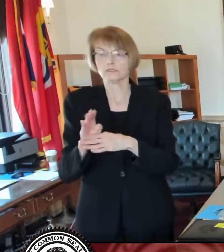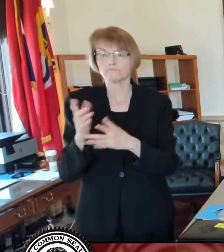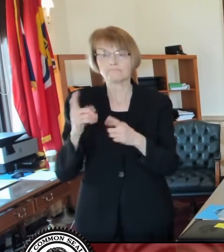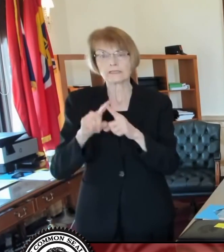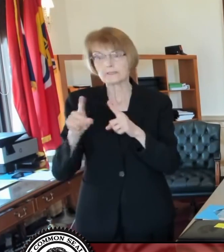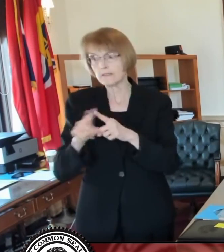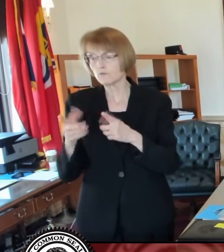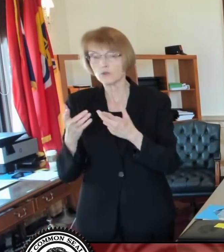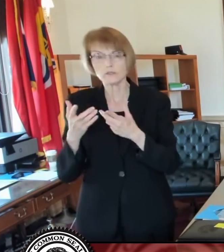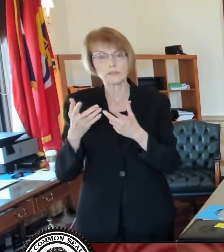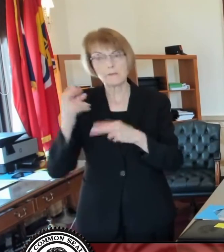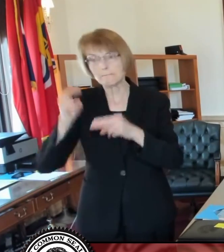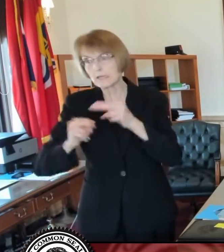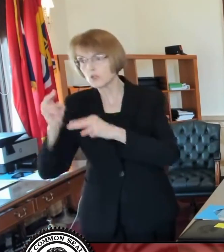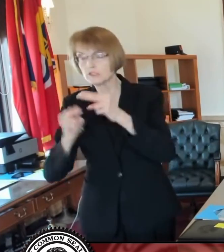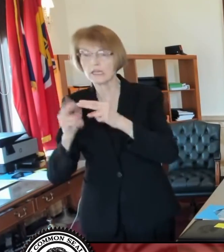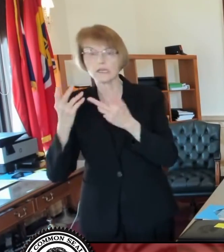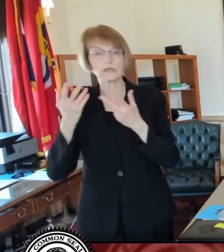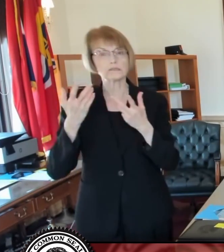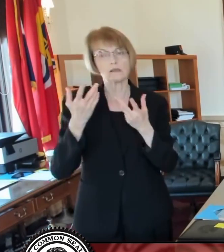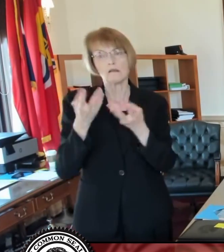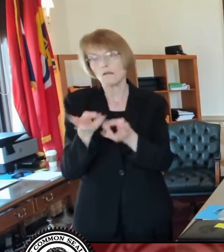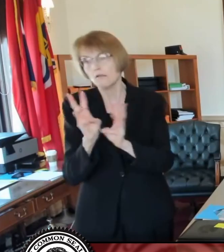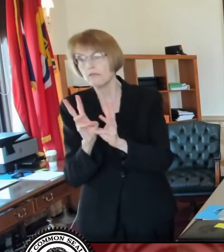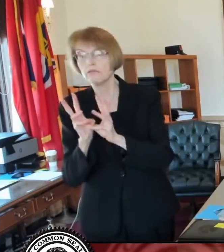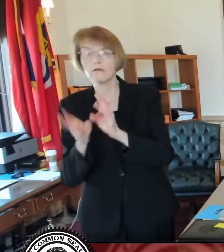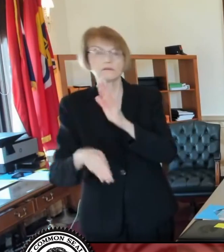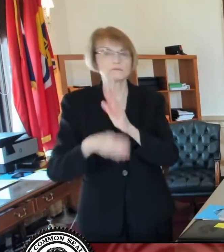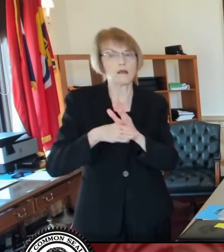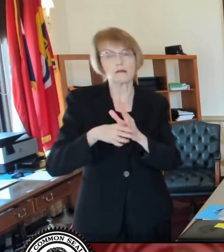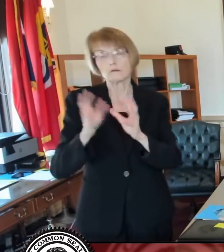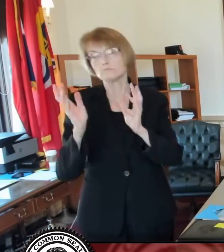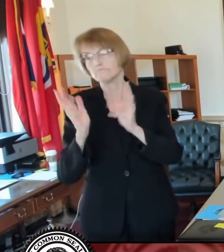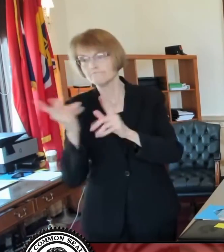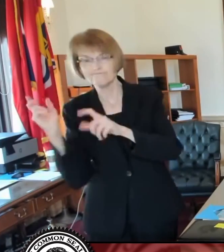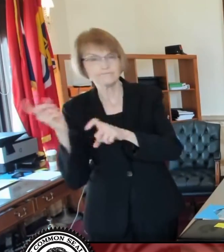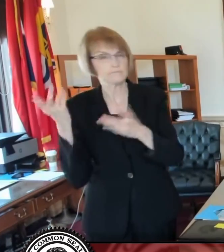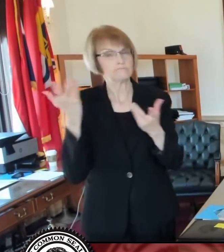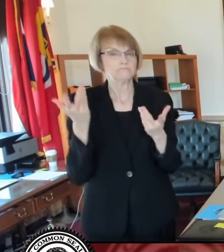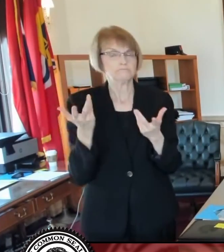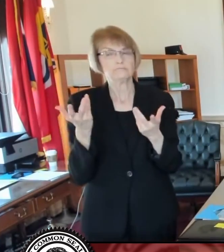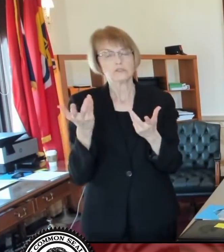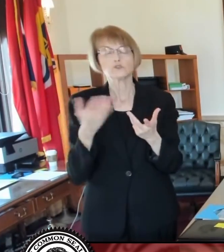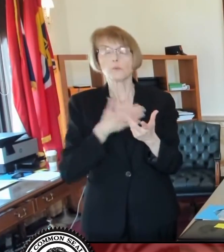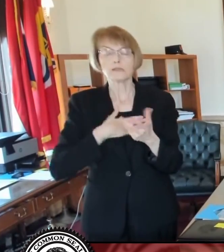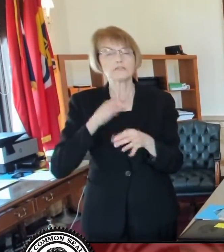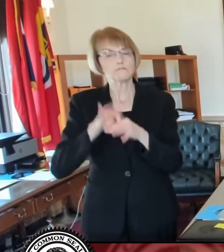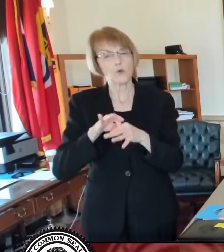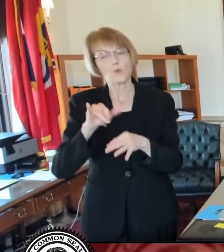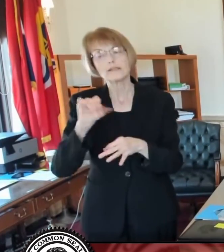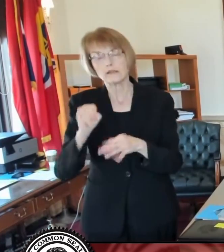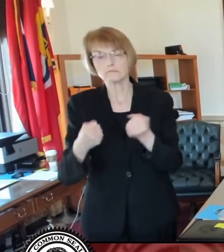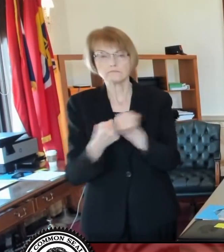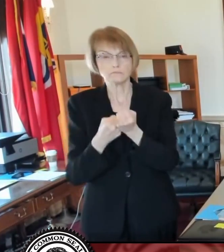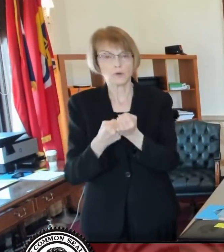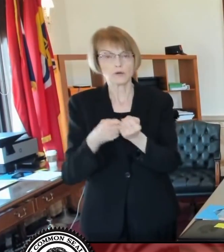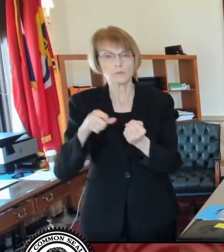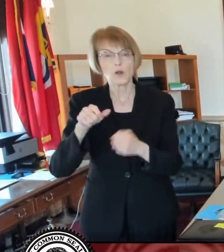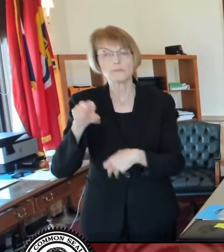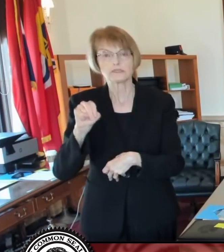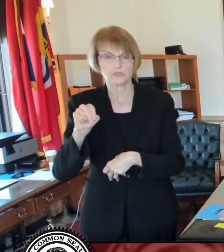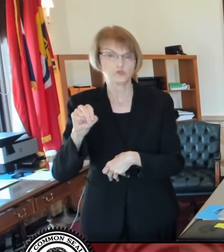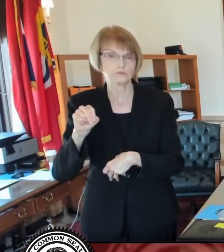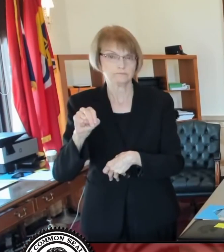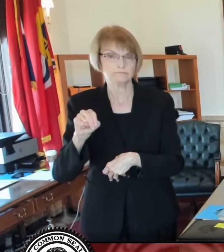venues and the attractions that are here in the city. So please vote yes on Prop E. And at any rate, go vote